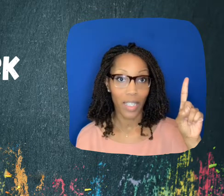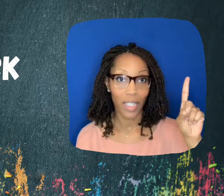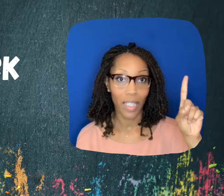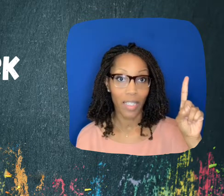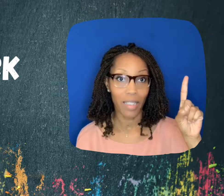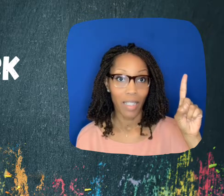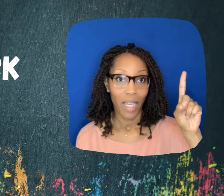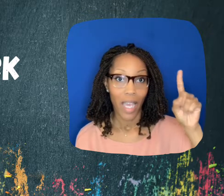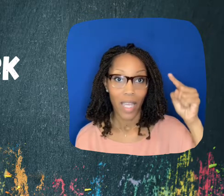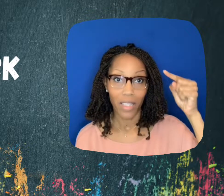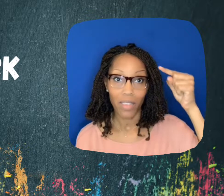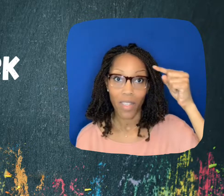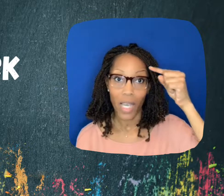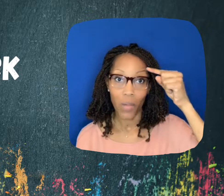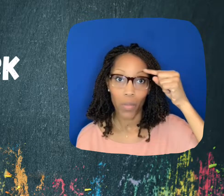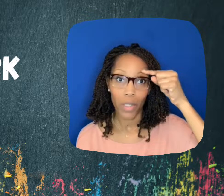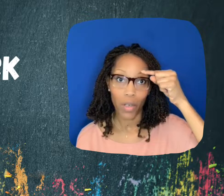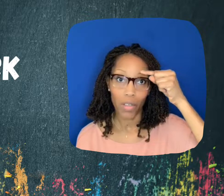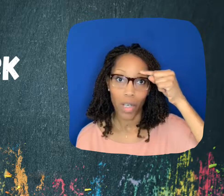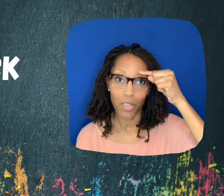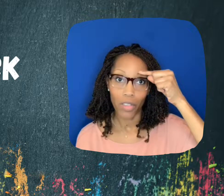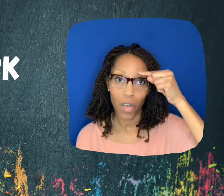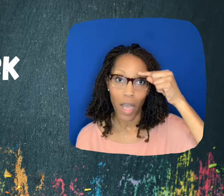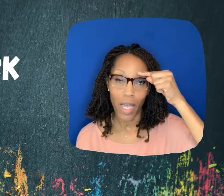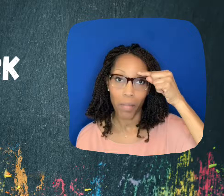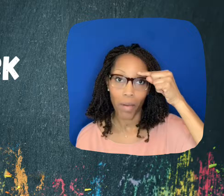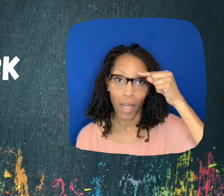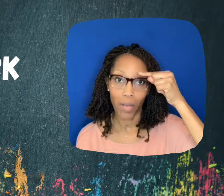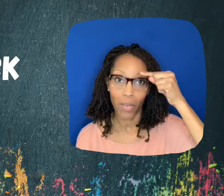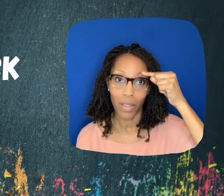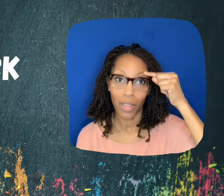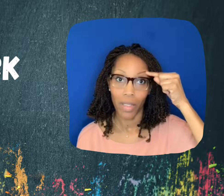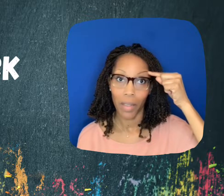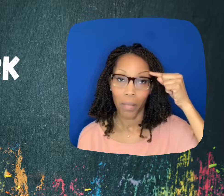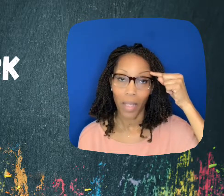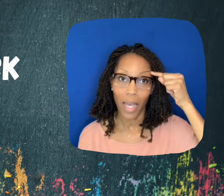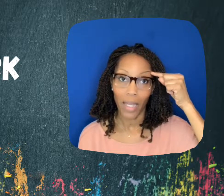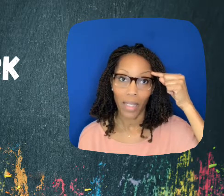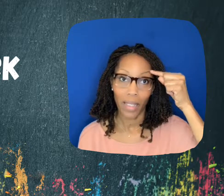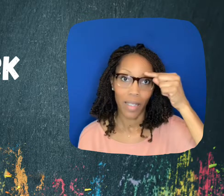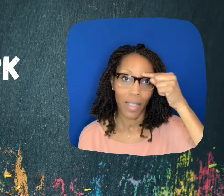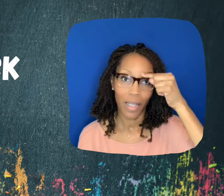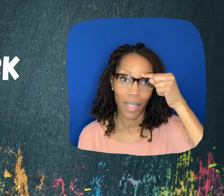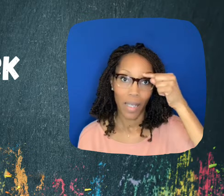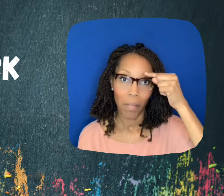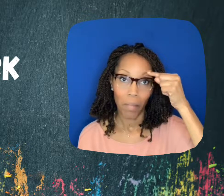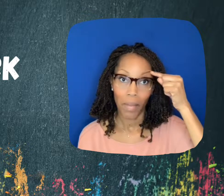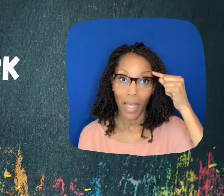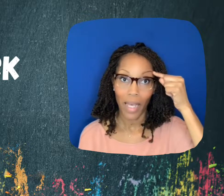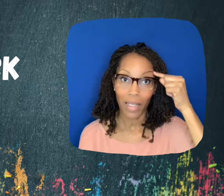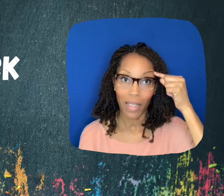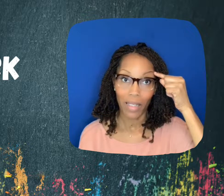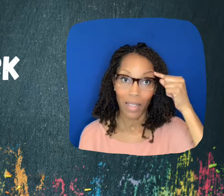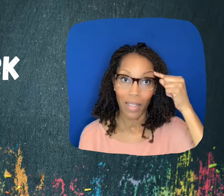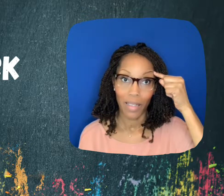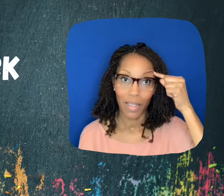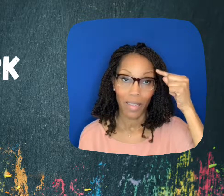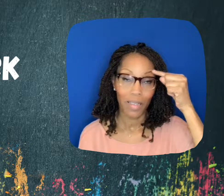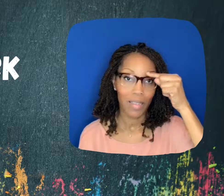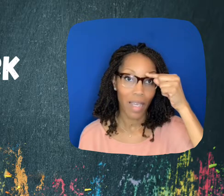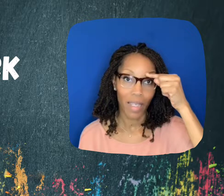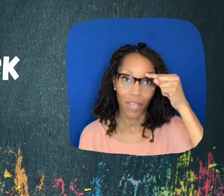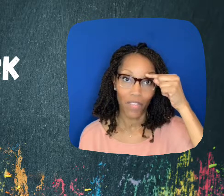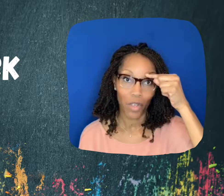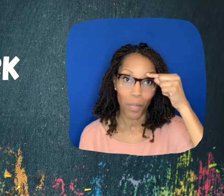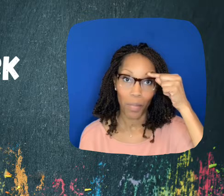finger again, and this time we go across our eyebrow. Black, black.